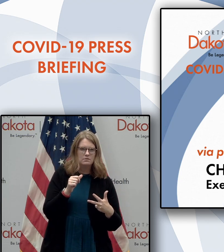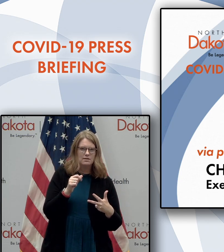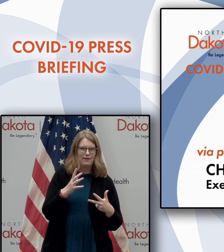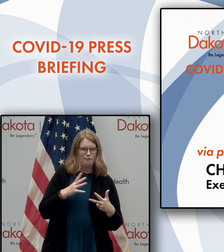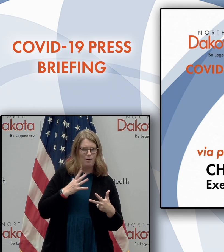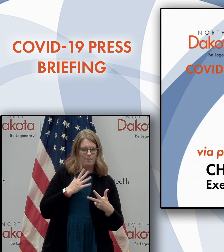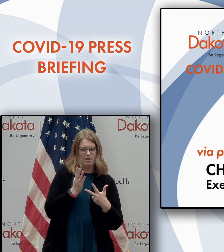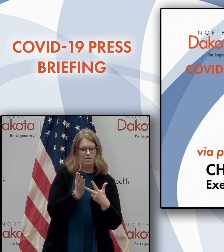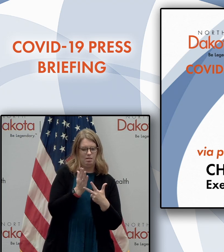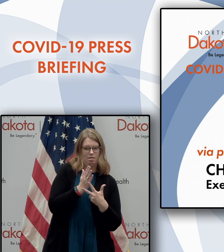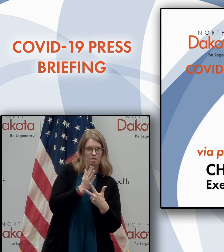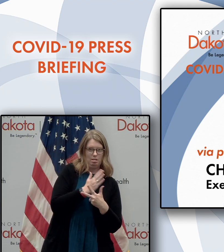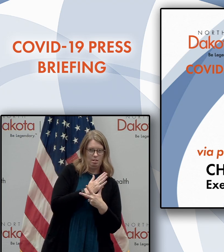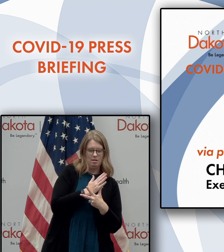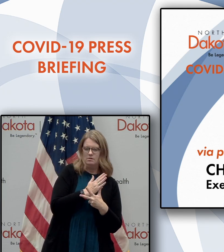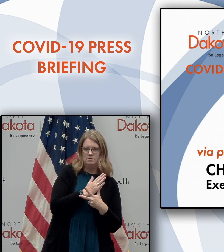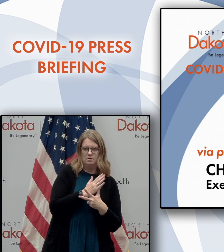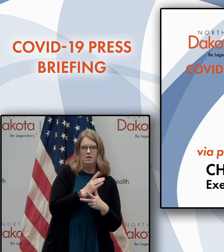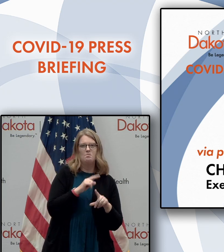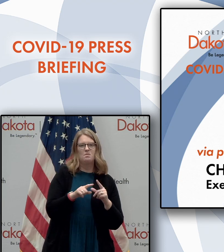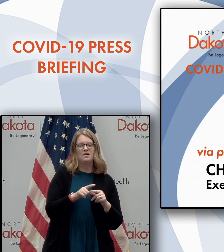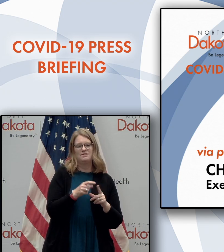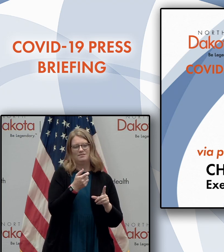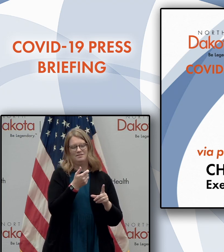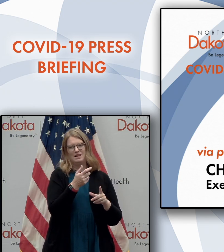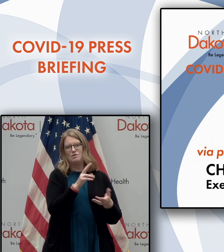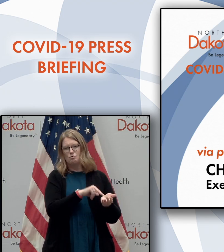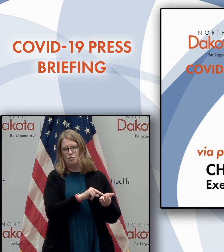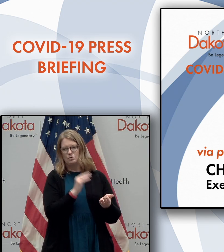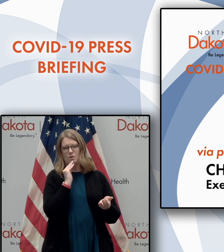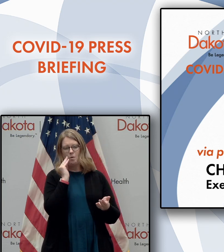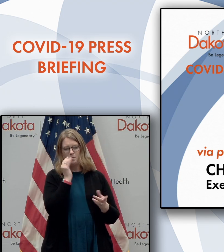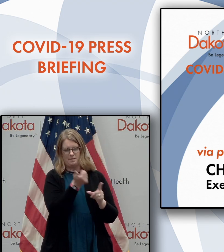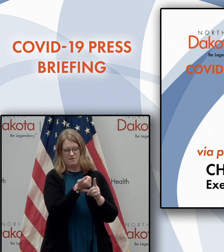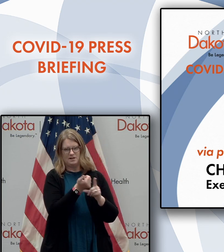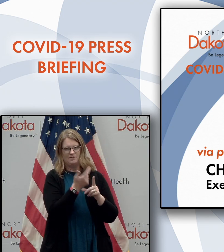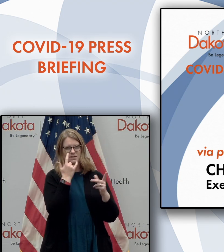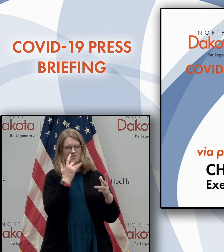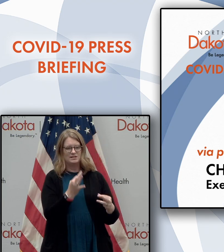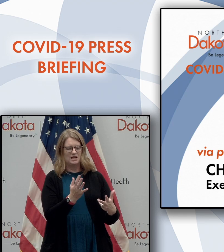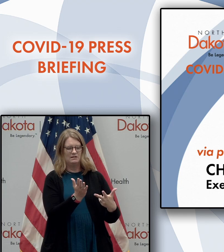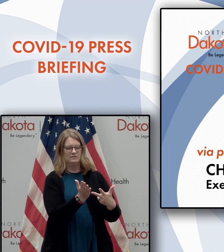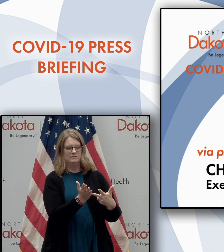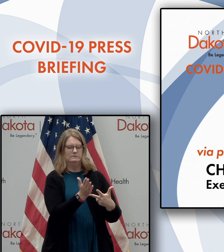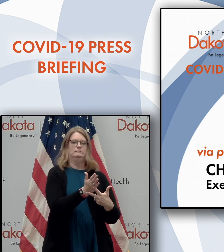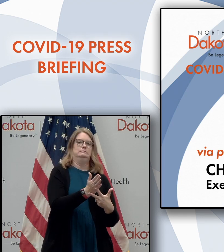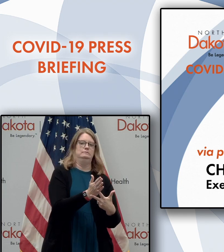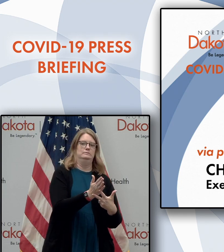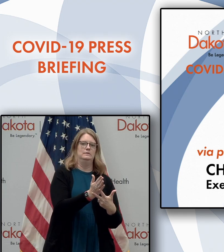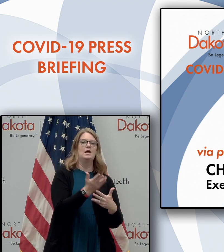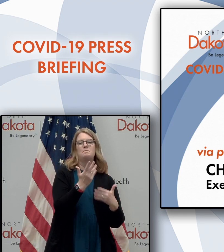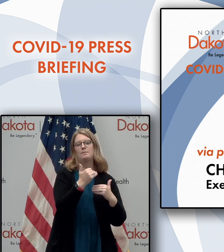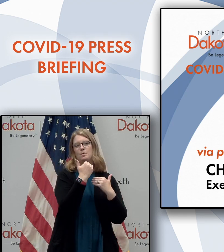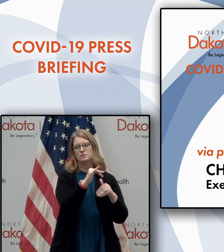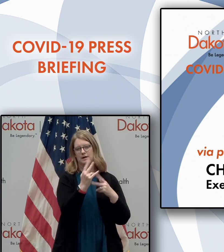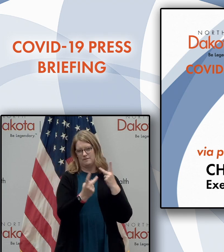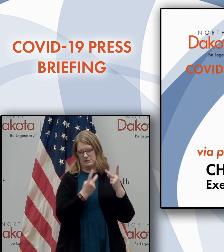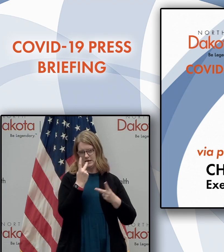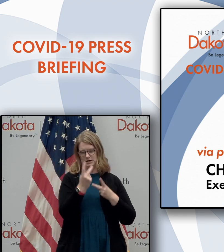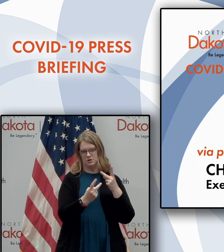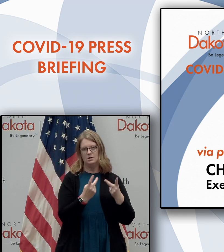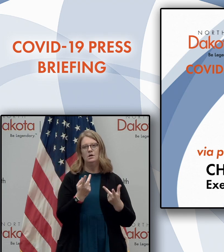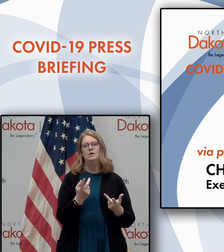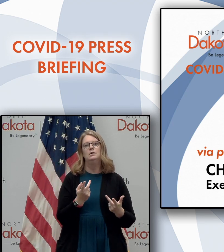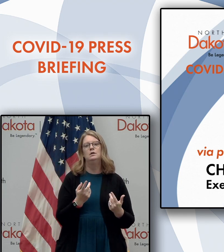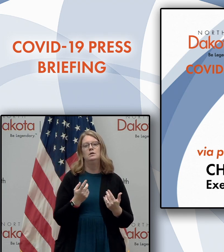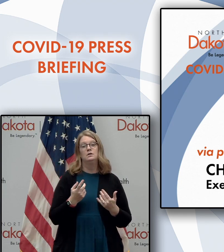outbreaks, the long-term care facilities themselves have made moves to restrict visitation. We continue to learn